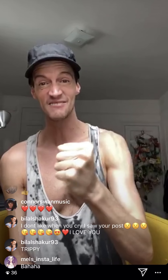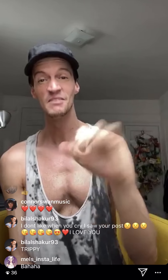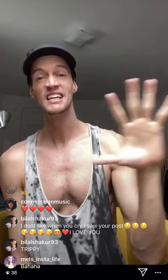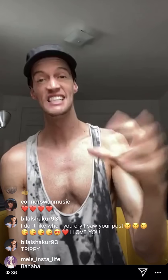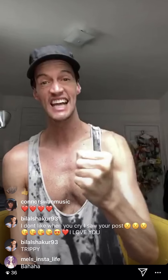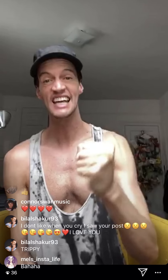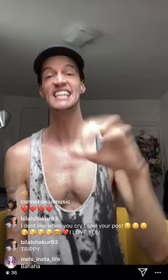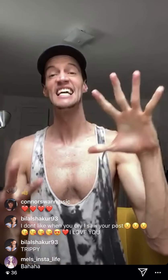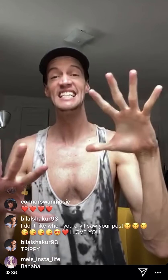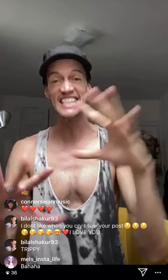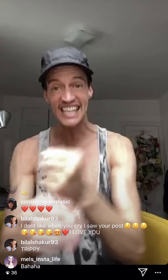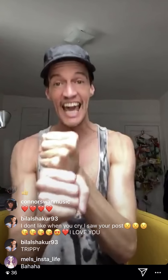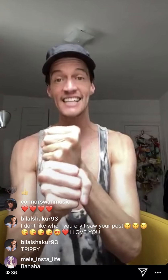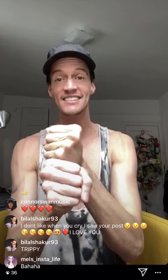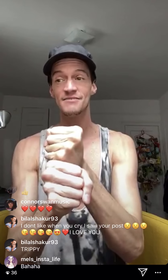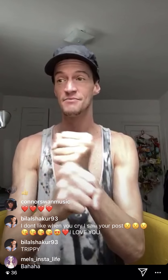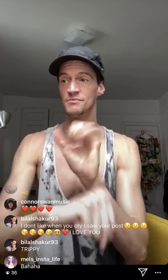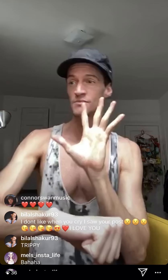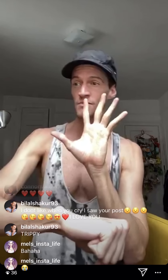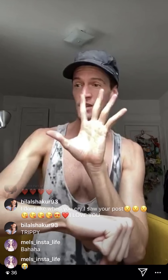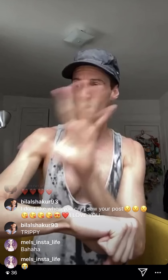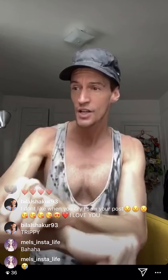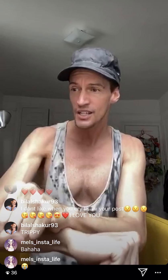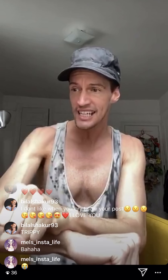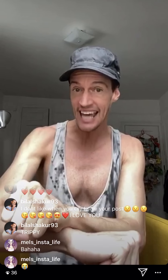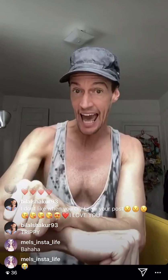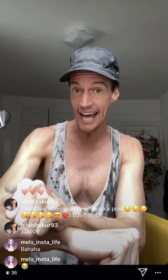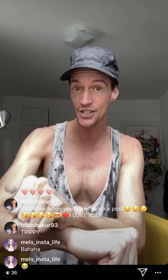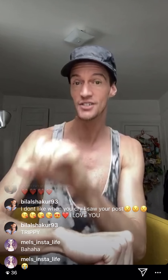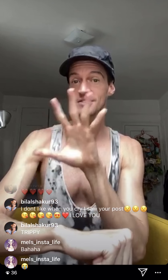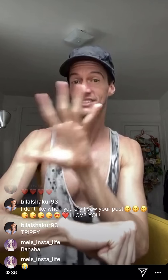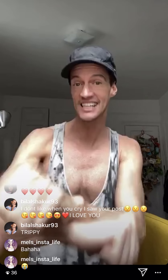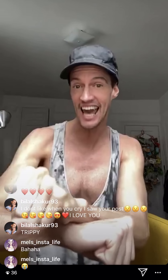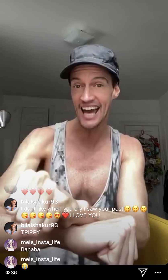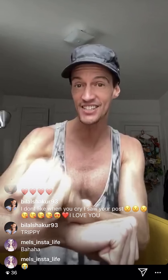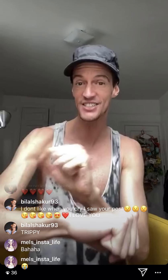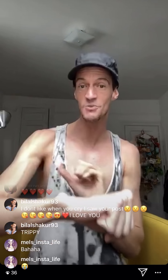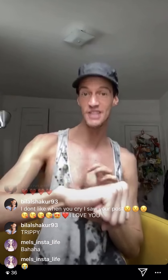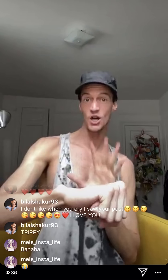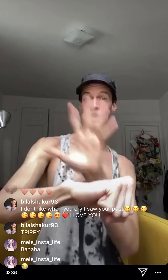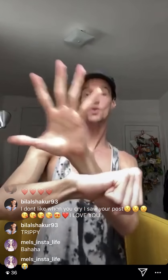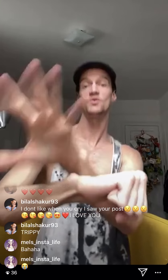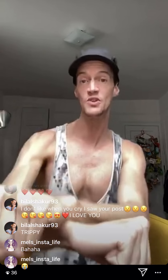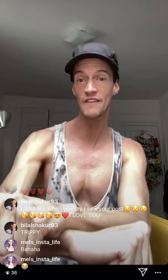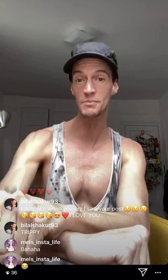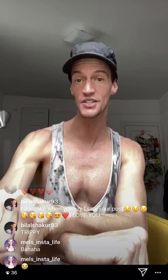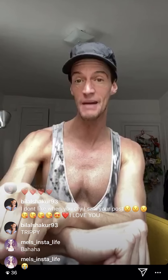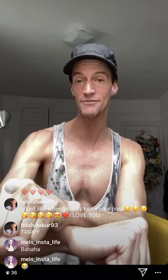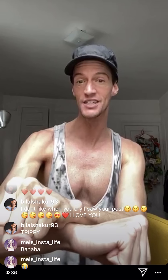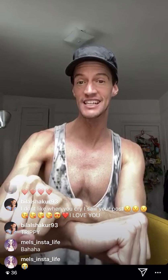to get, to catch. It's almost like, oh, you have to put some effort in it to